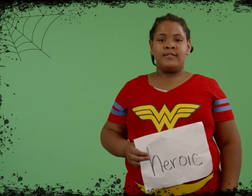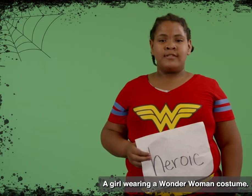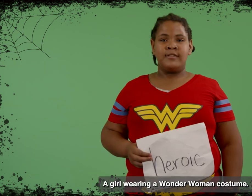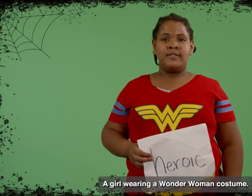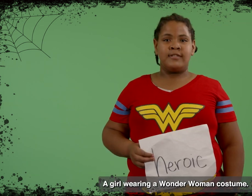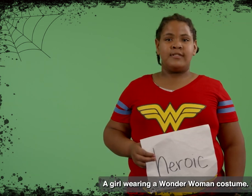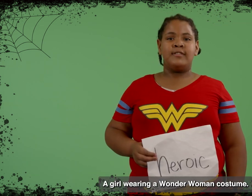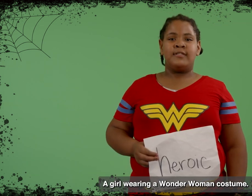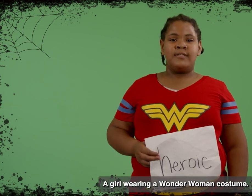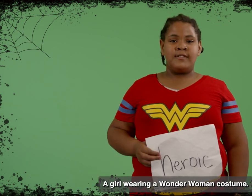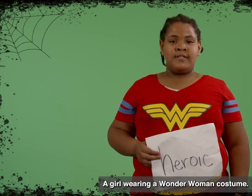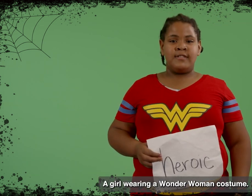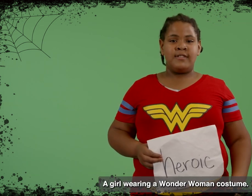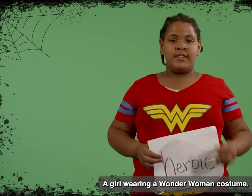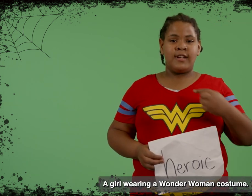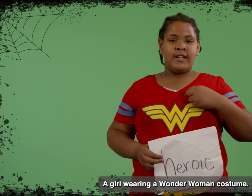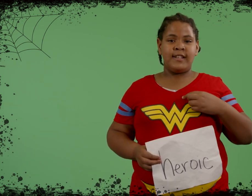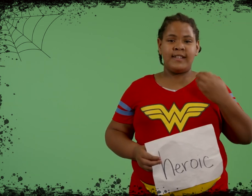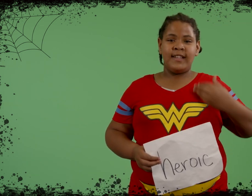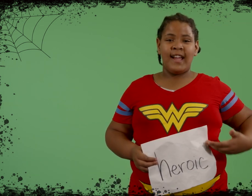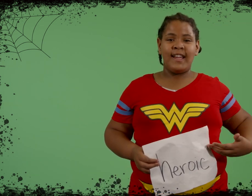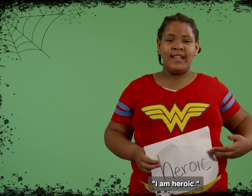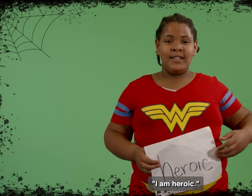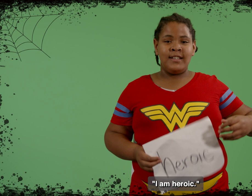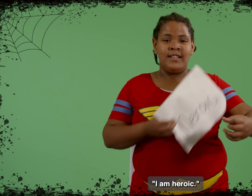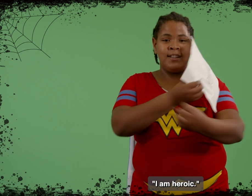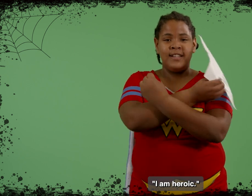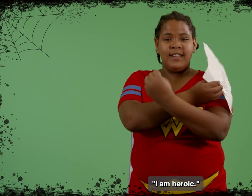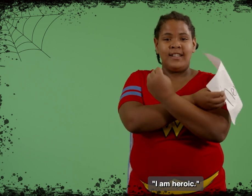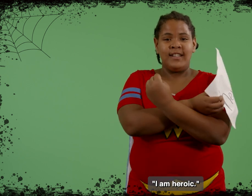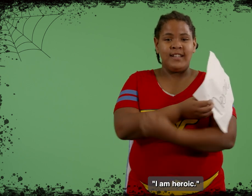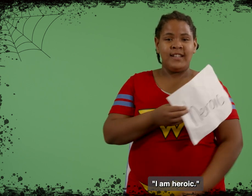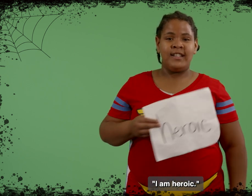A girl wearing a Wonder Woman costume. I am Heroic.